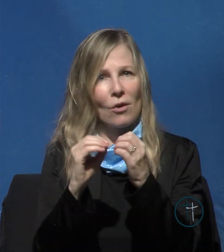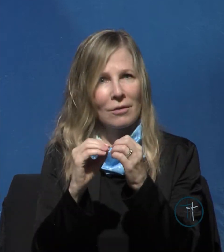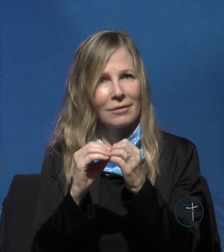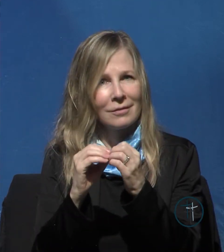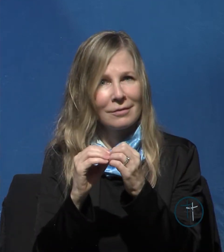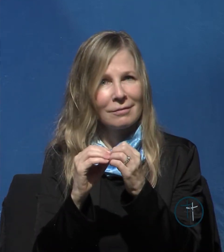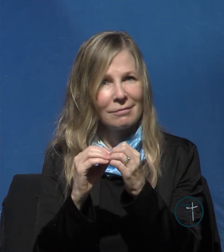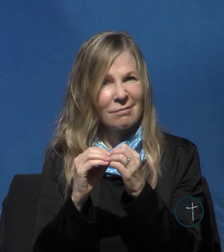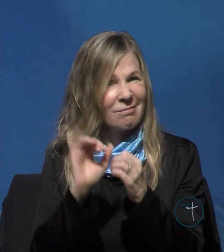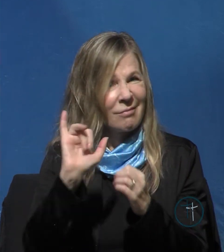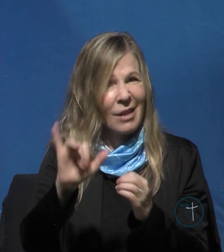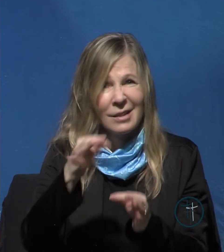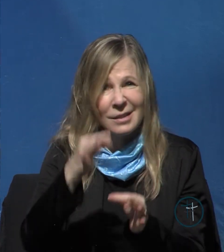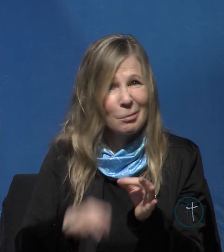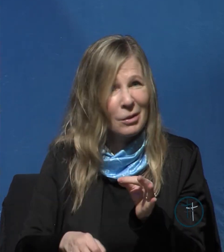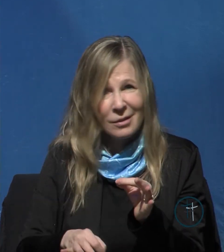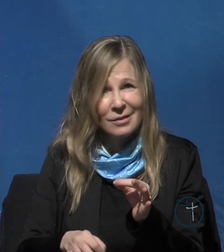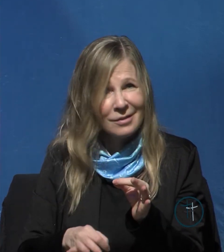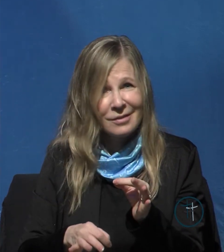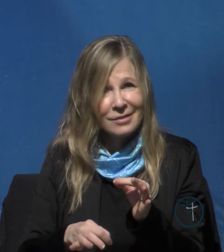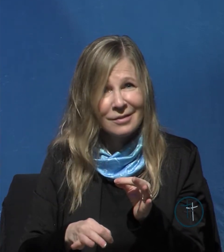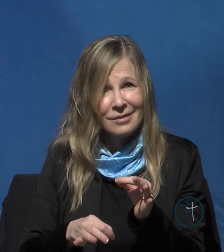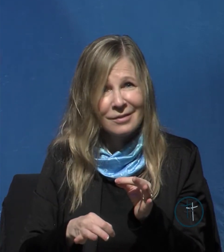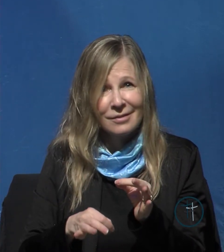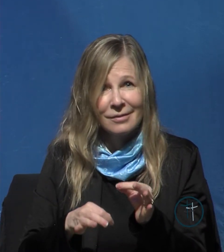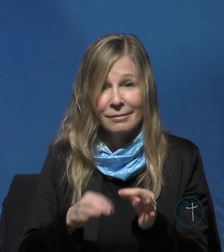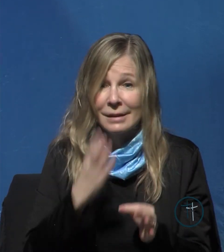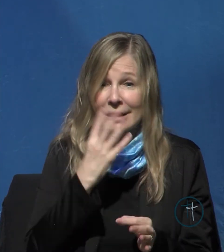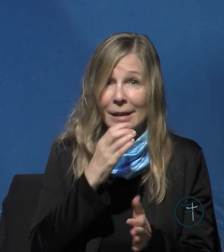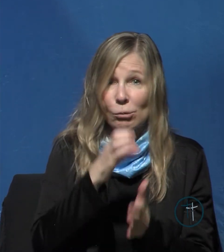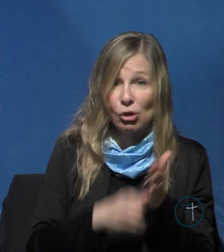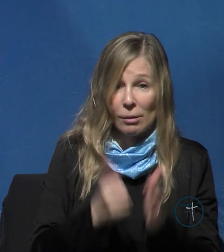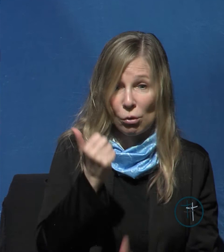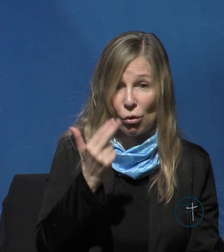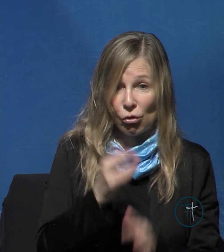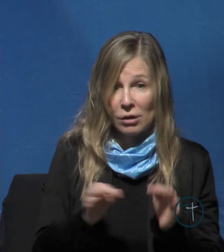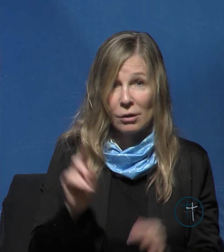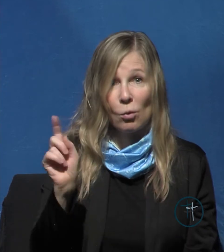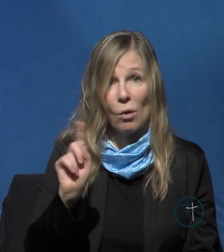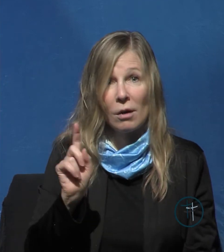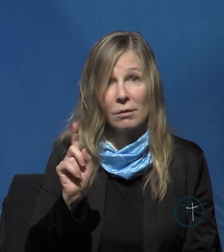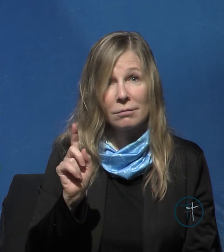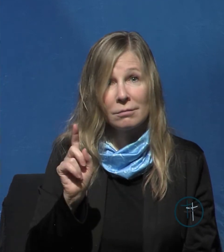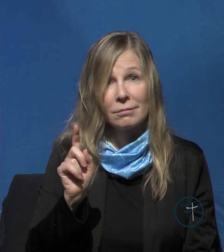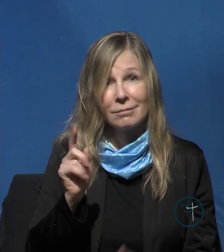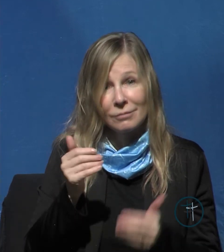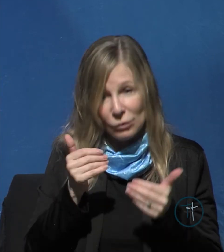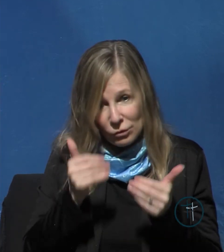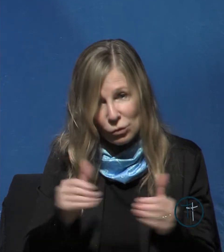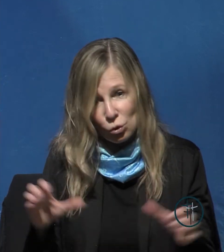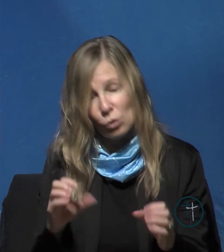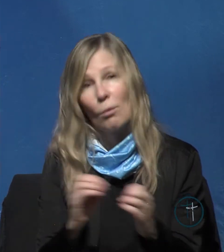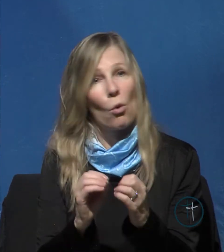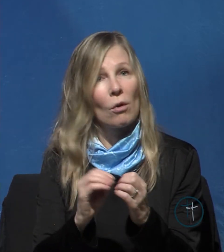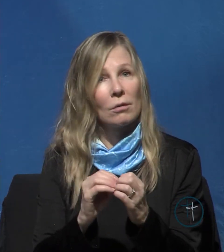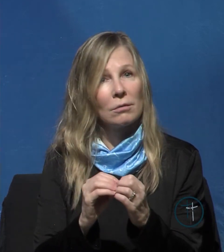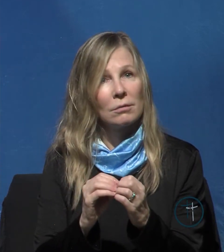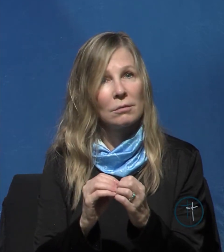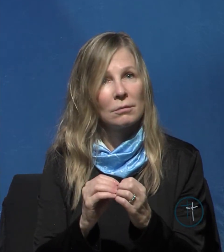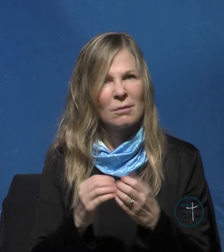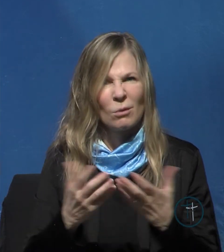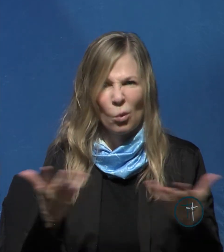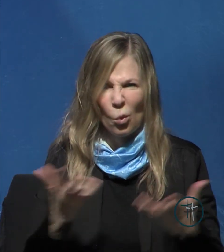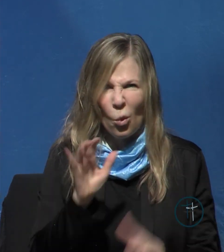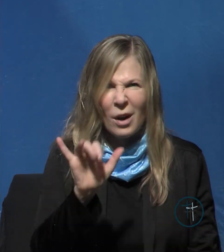That really is the call of Hebrews 13:1. Now, what does this look like? The possibilities